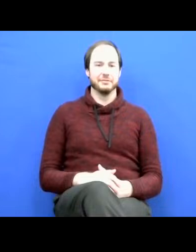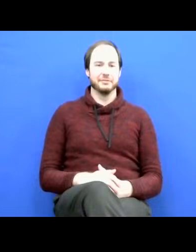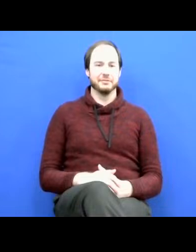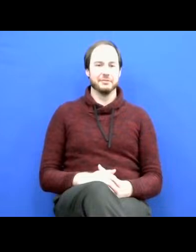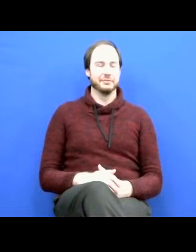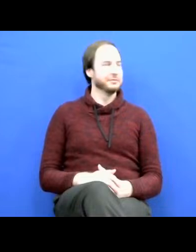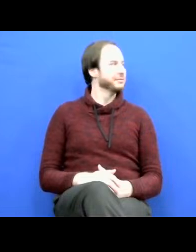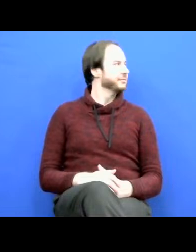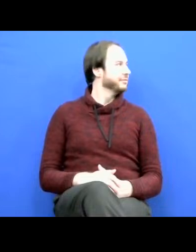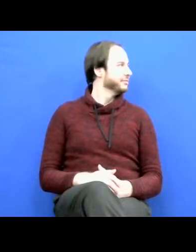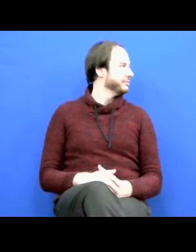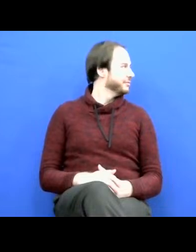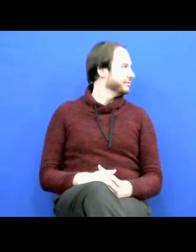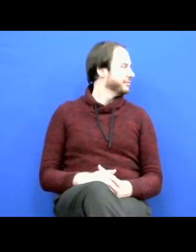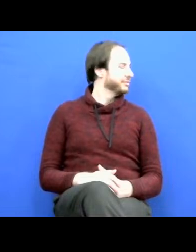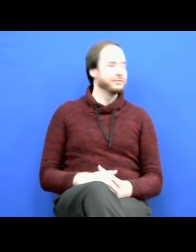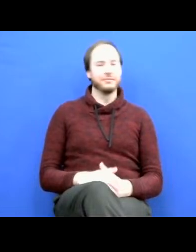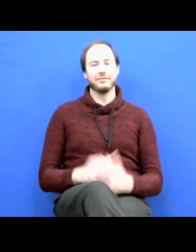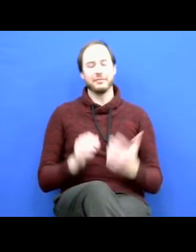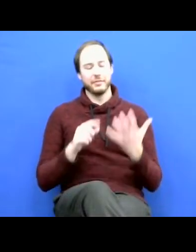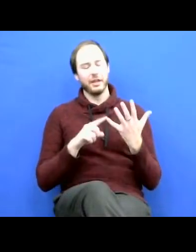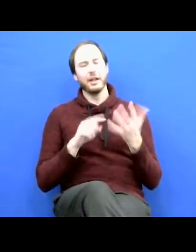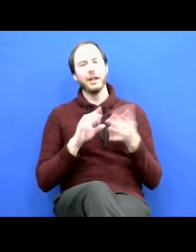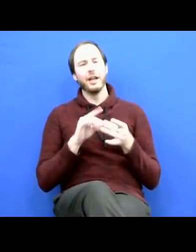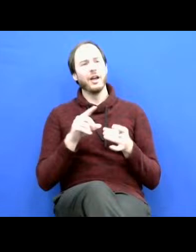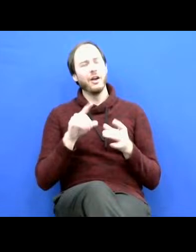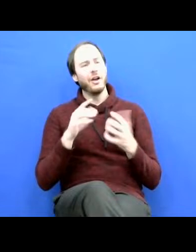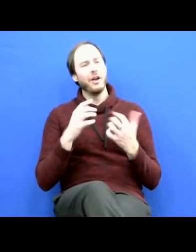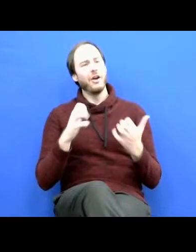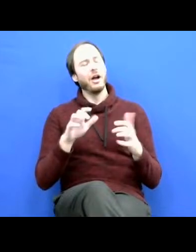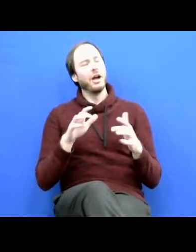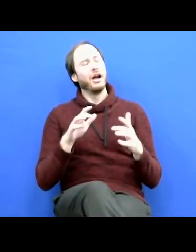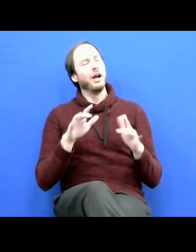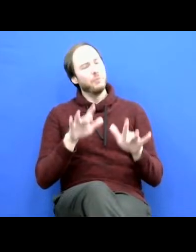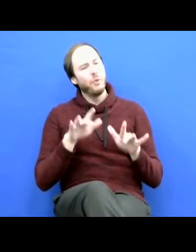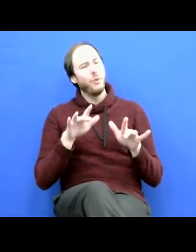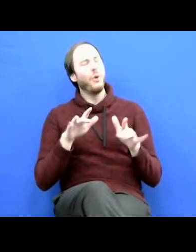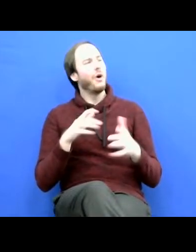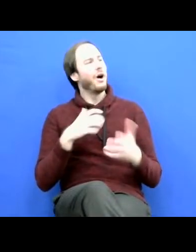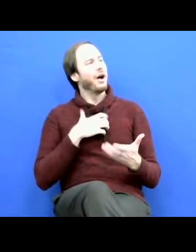These poor people in the audience are like, let's go. I know. Meeting.